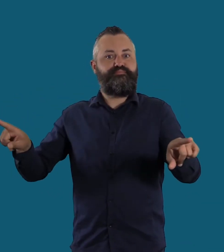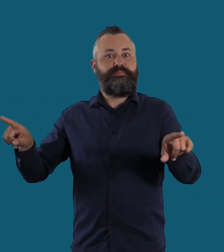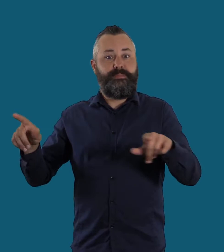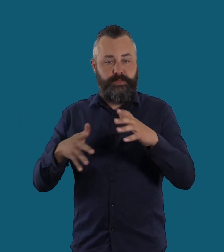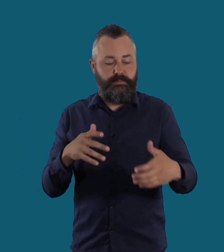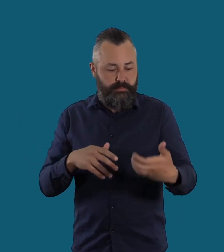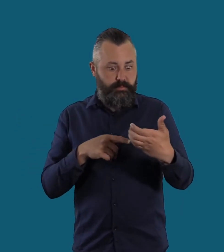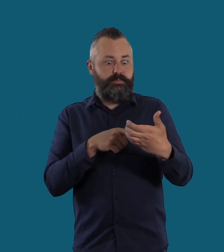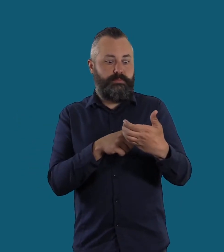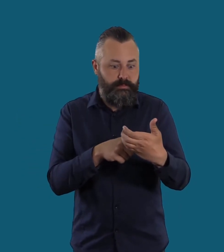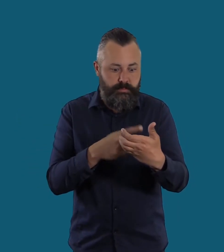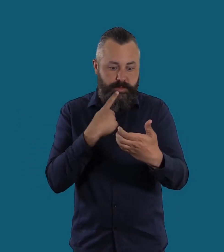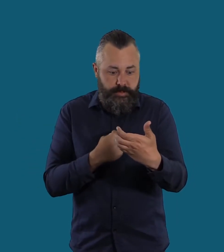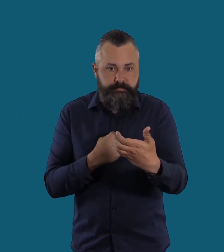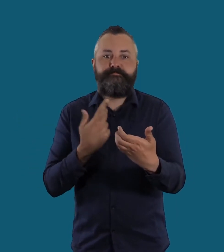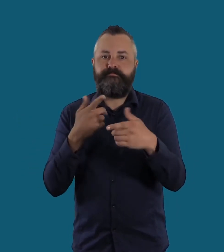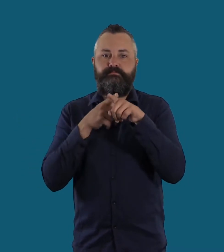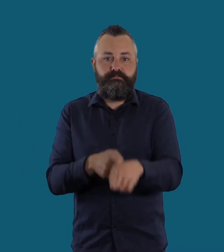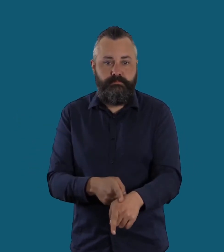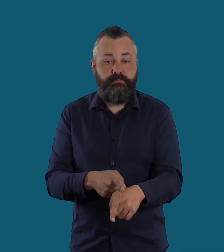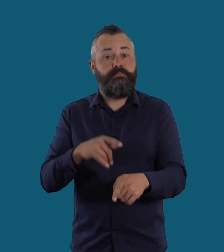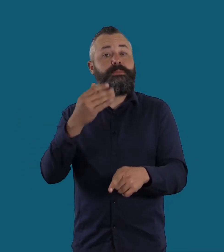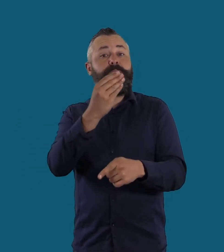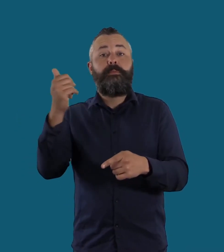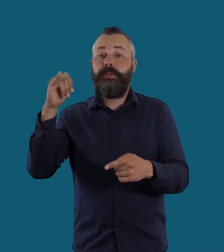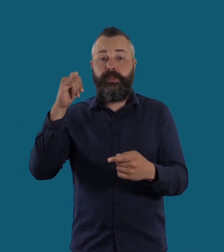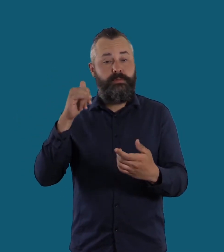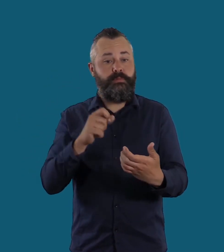Once this message has been received, it's then advised that people follow the steps to safety.